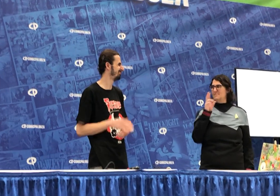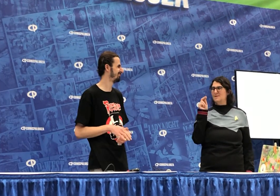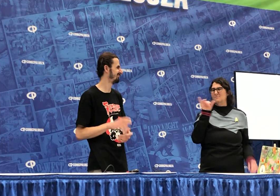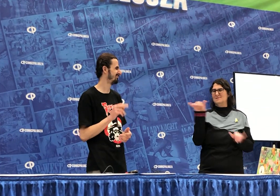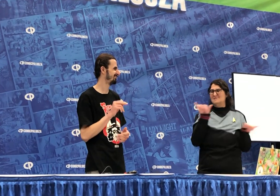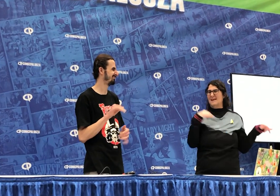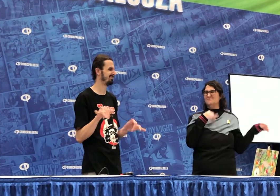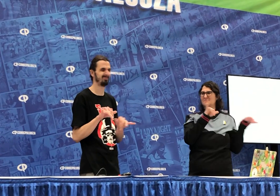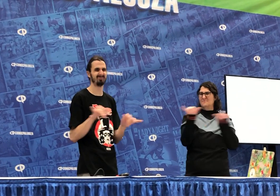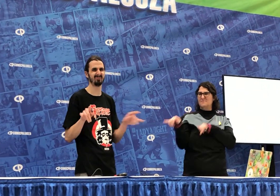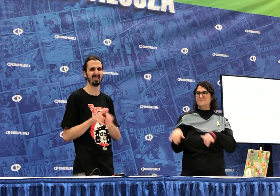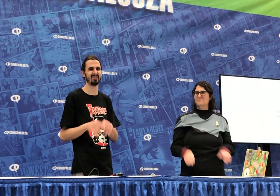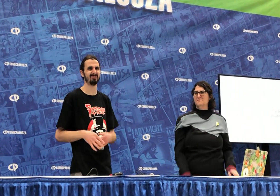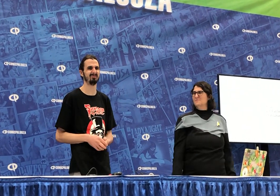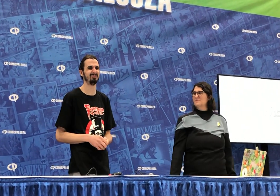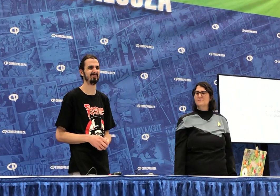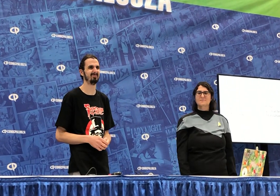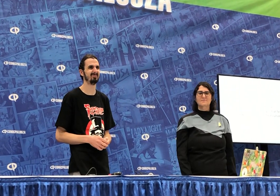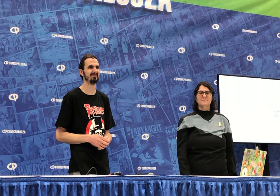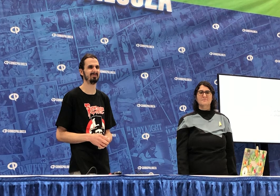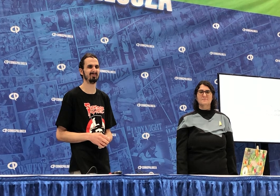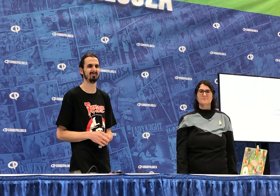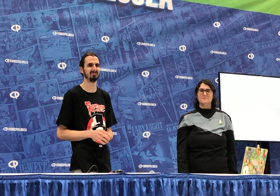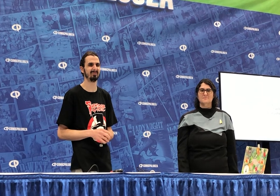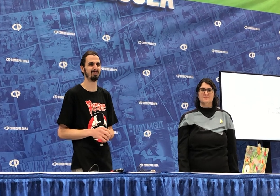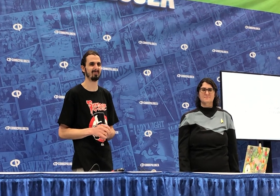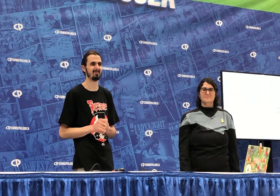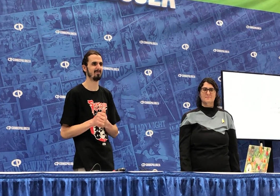way. Yeah, we would use them throughout continuity there.